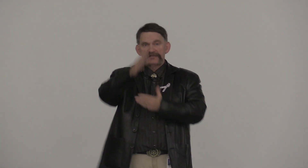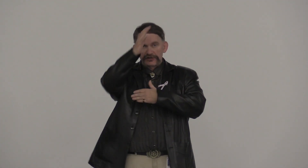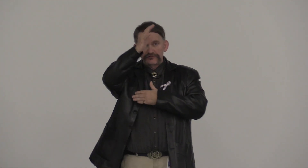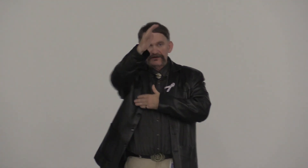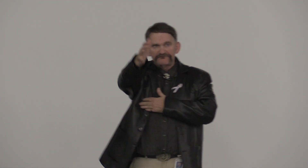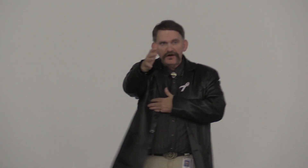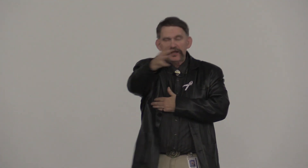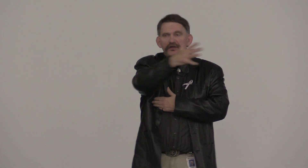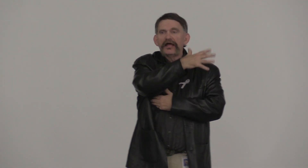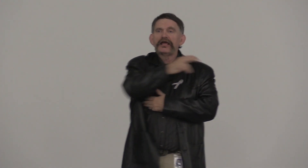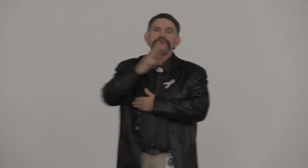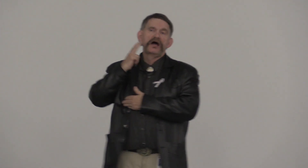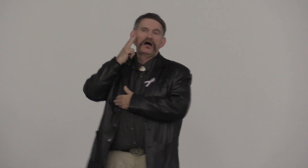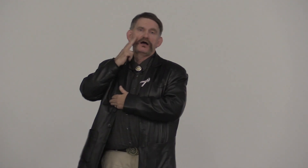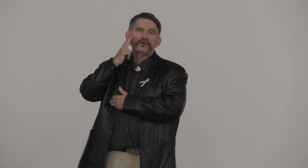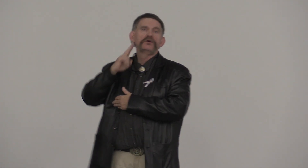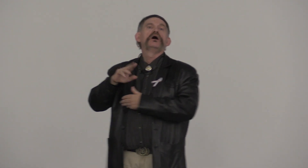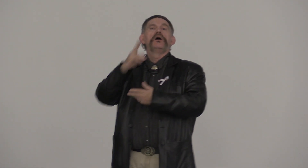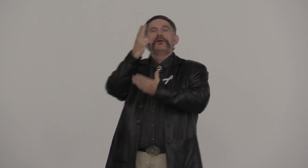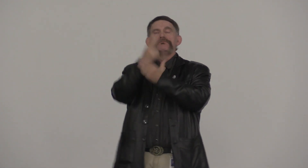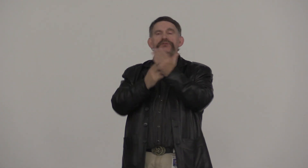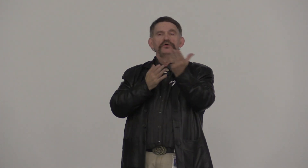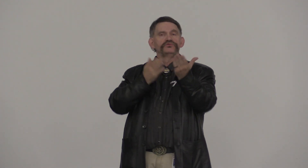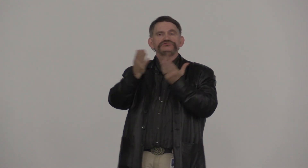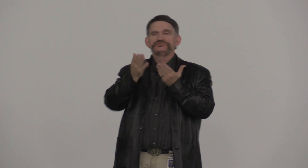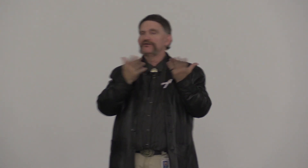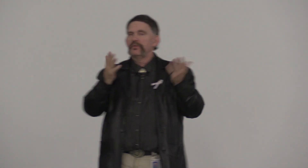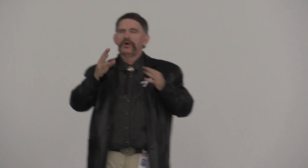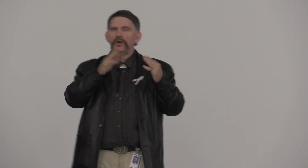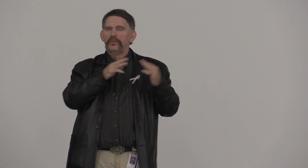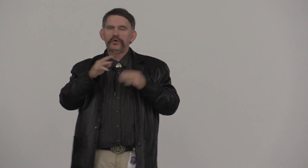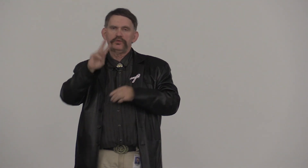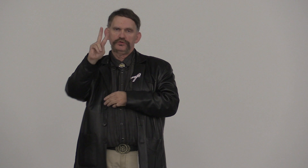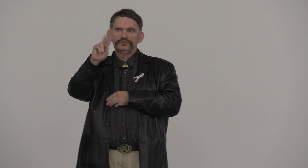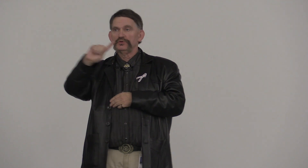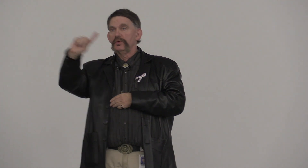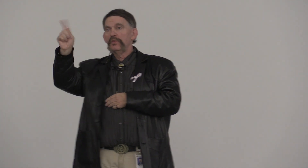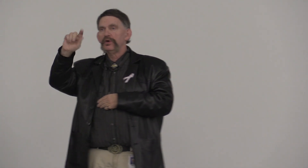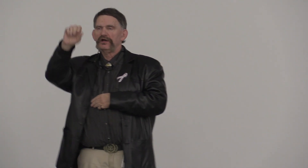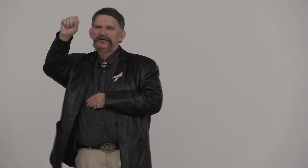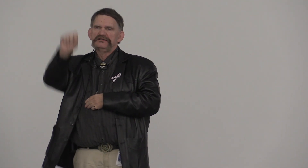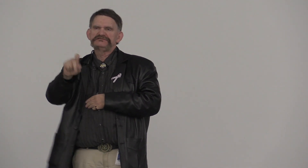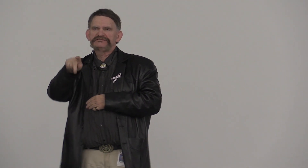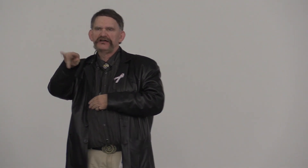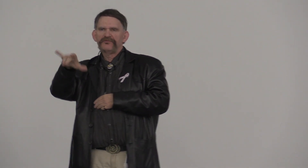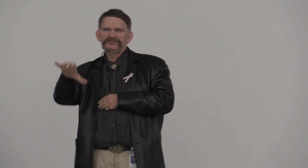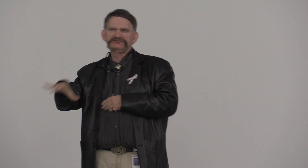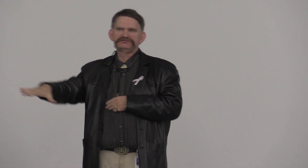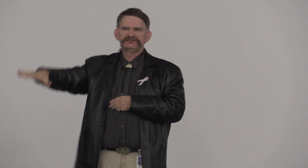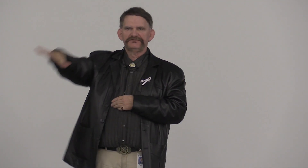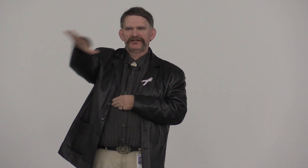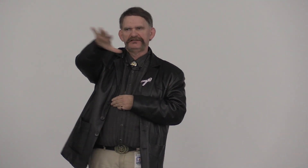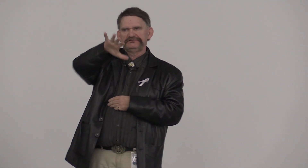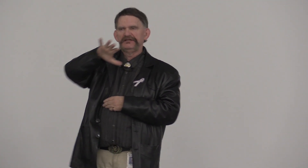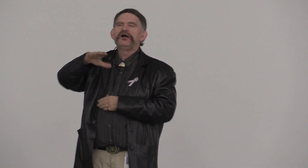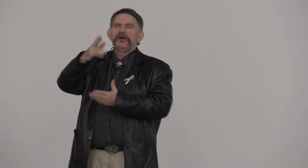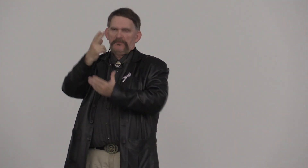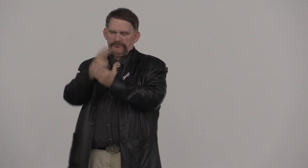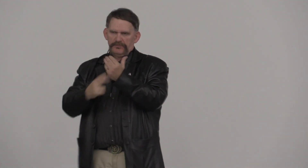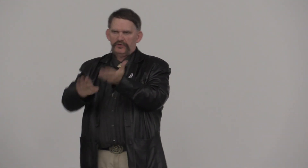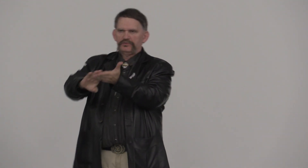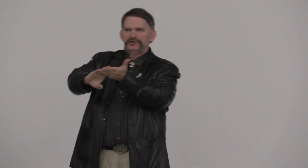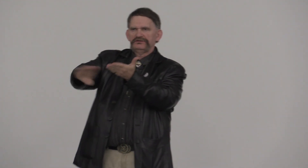I want to recognize my grandfather and my uncle. Both served in World War II in the